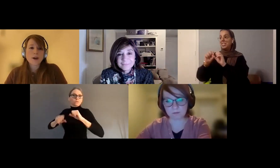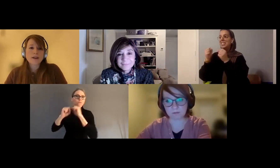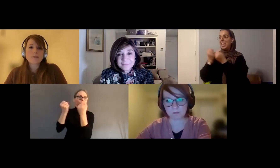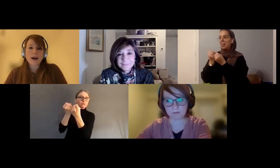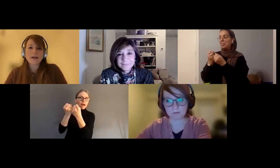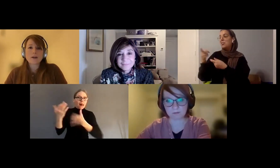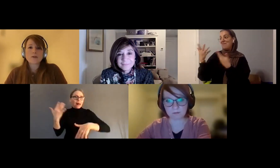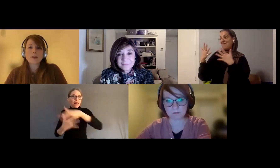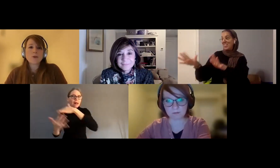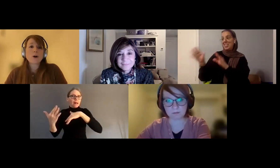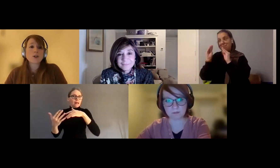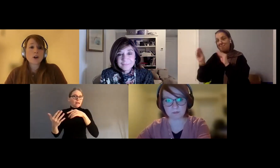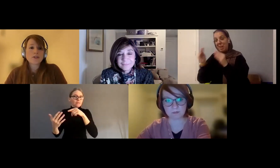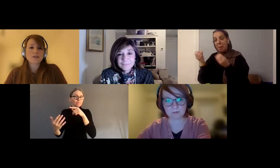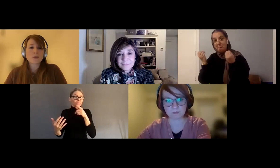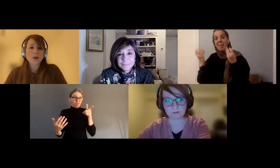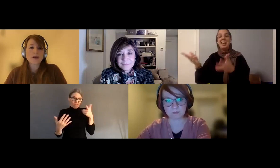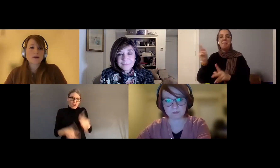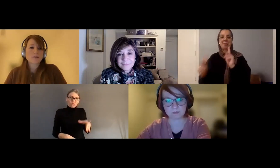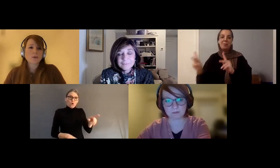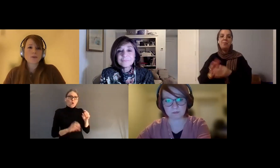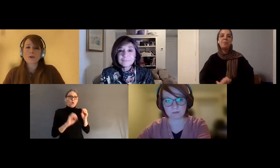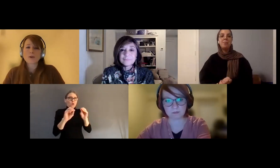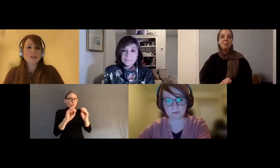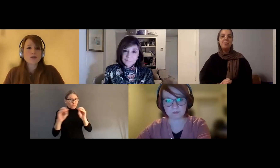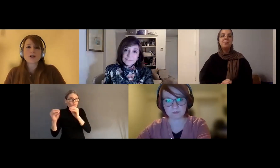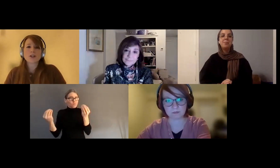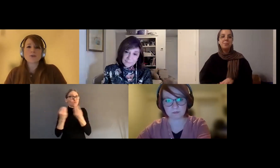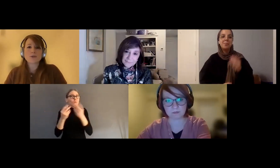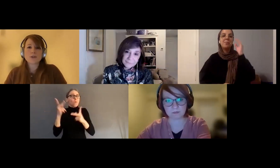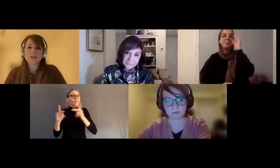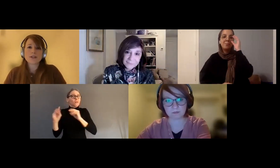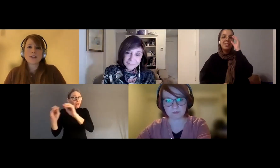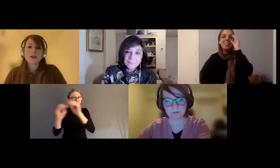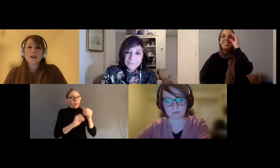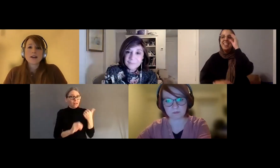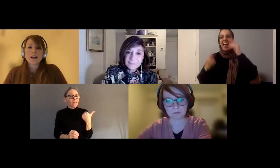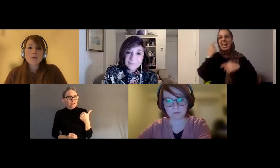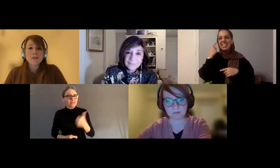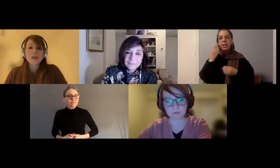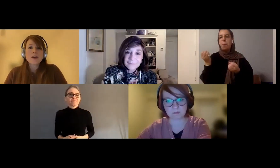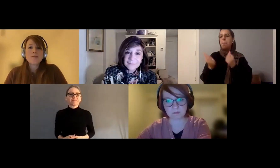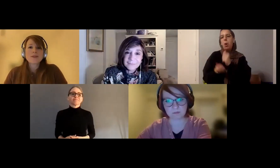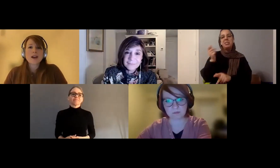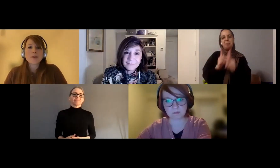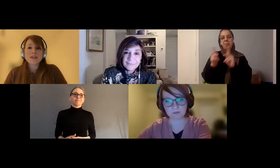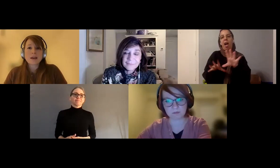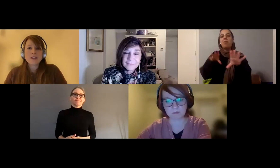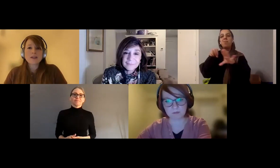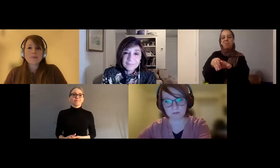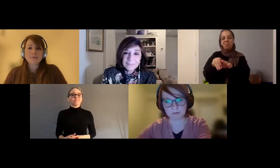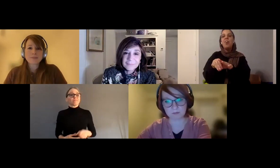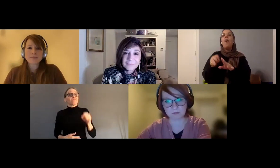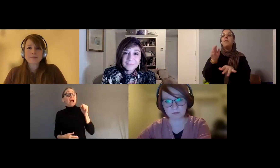who's read by a lot of people who are not working or researching at university. And Empathy and the